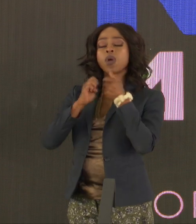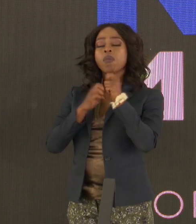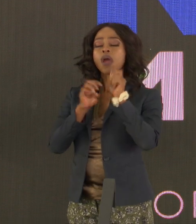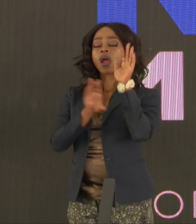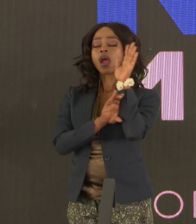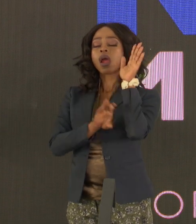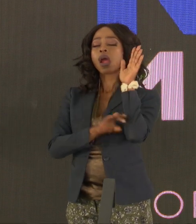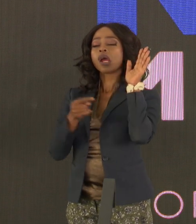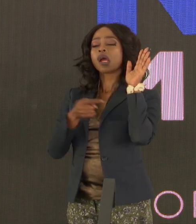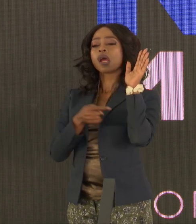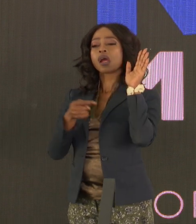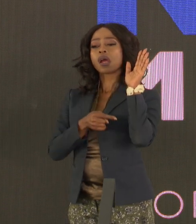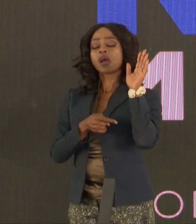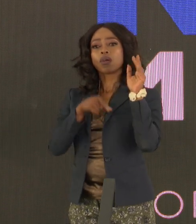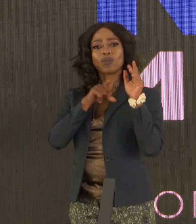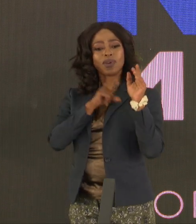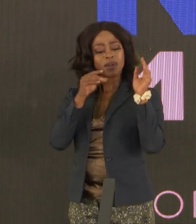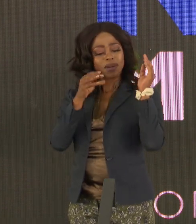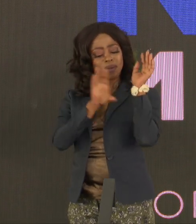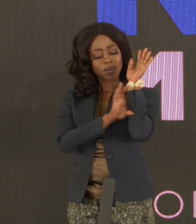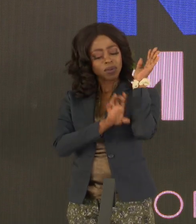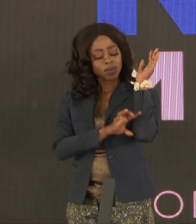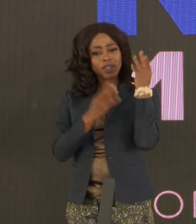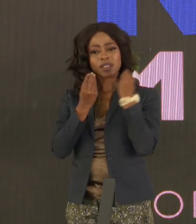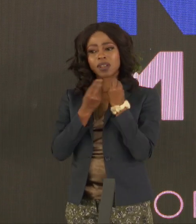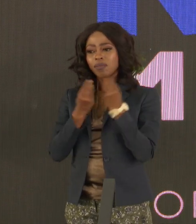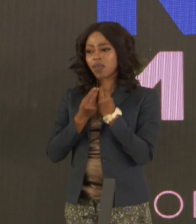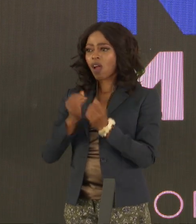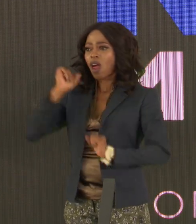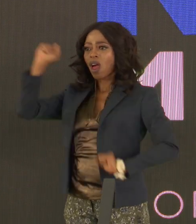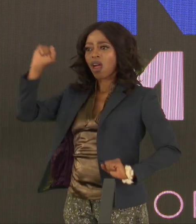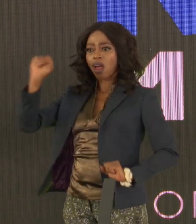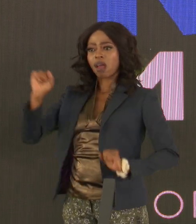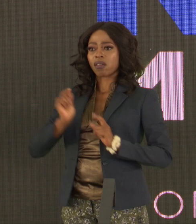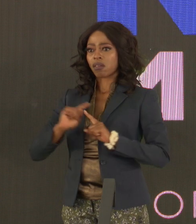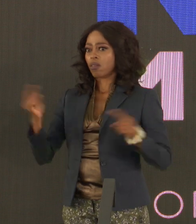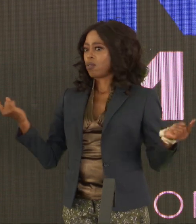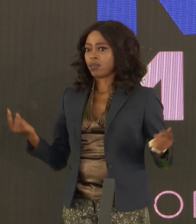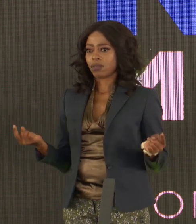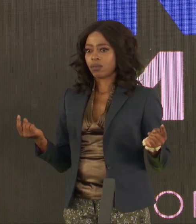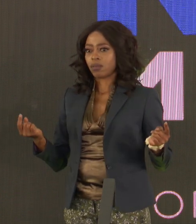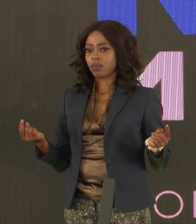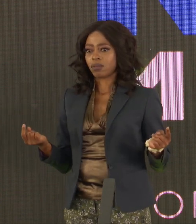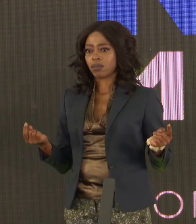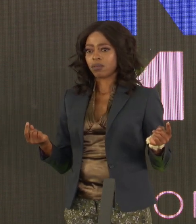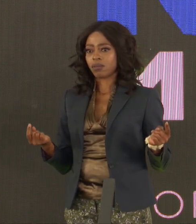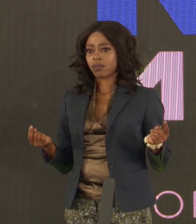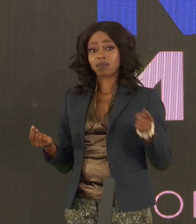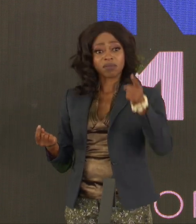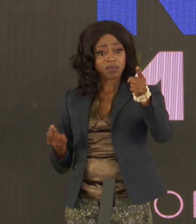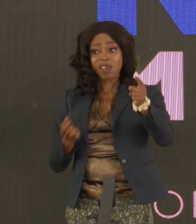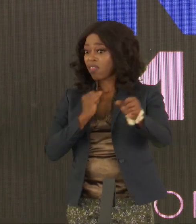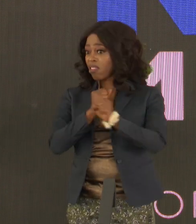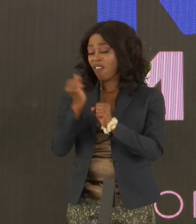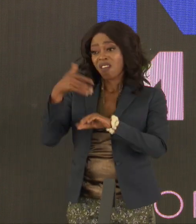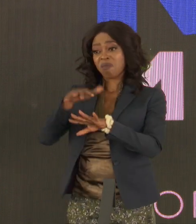Because the Constitution is not something that you can go to and protest. They have failed to implement